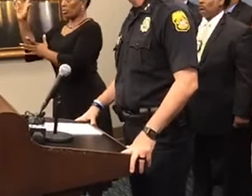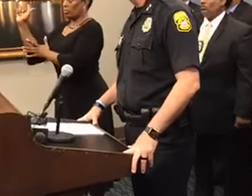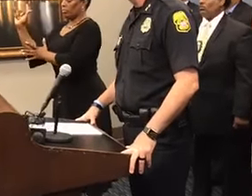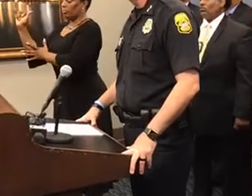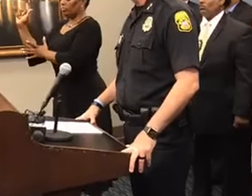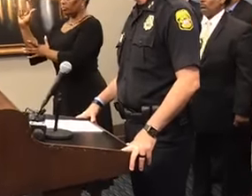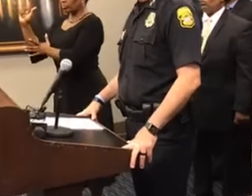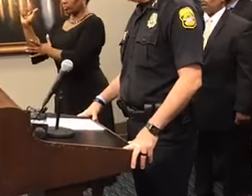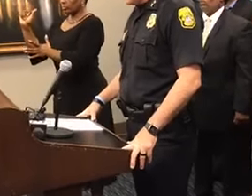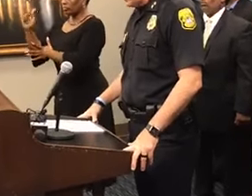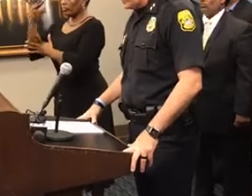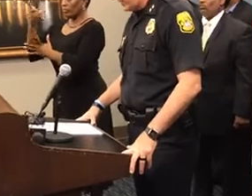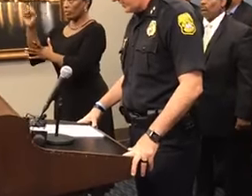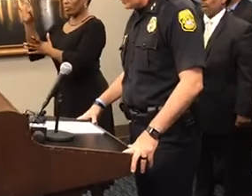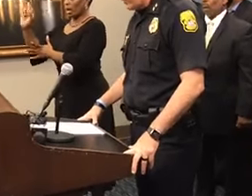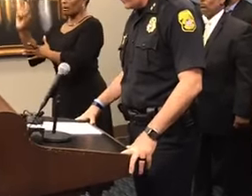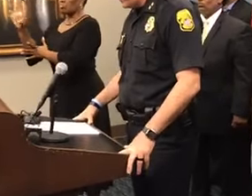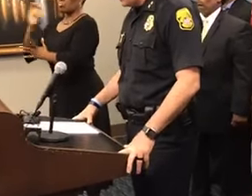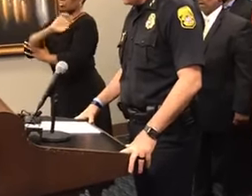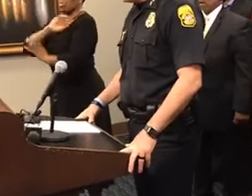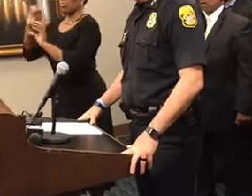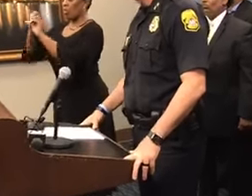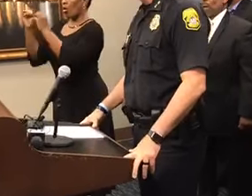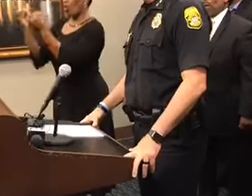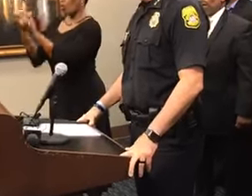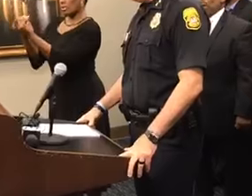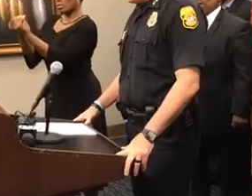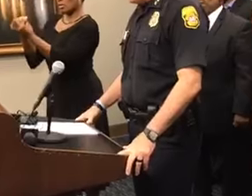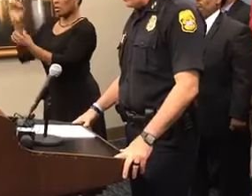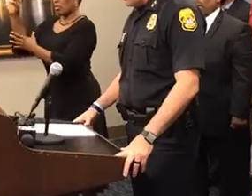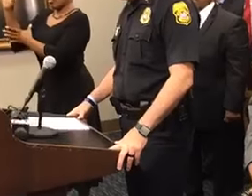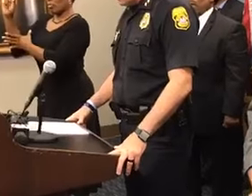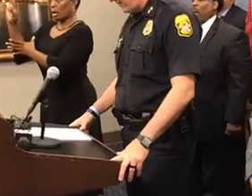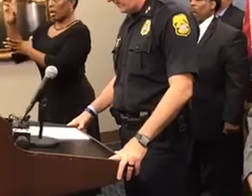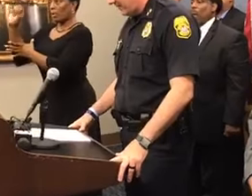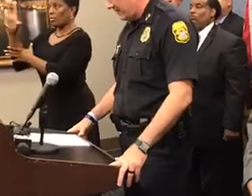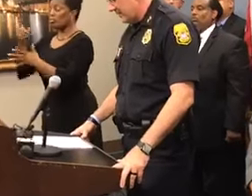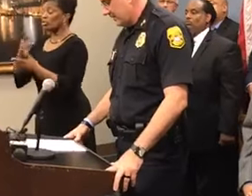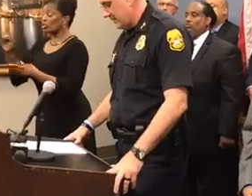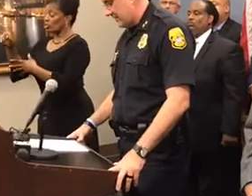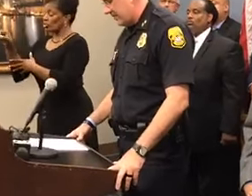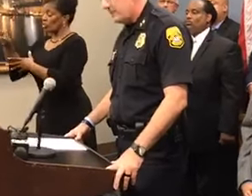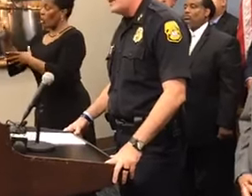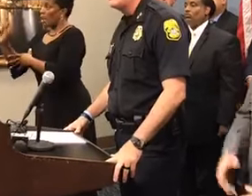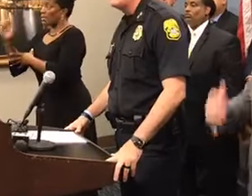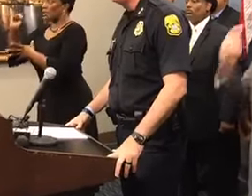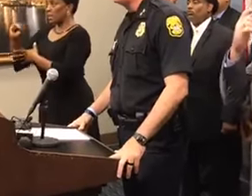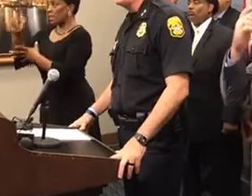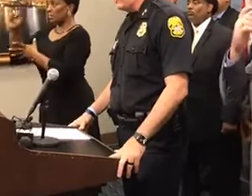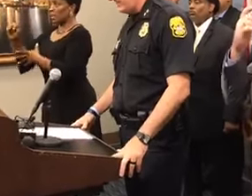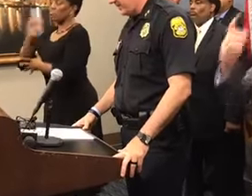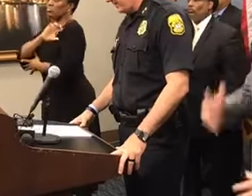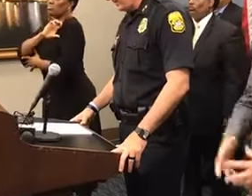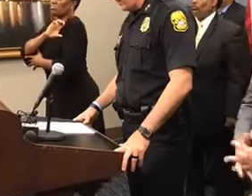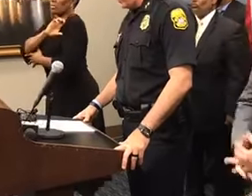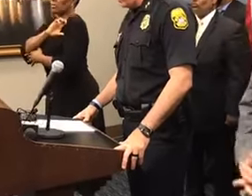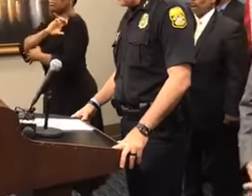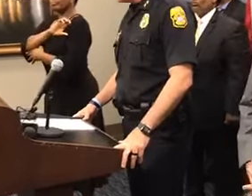Enforcement, the Hillsborough County Sheriff's Office, the Florida Highway Patrol, the St. Pete Police